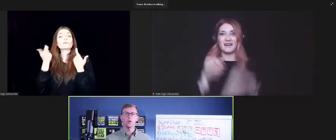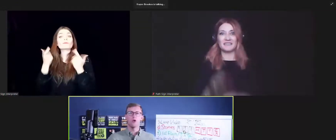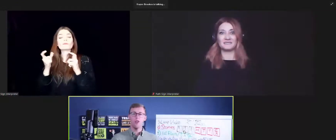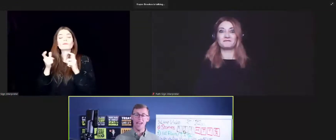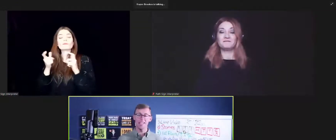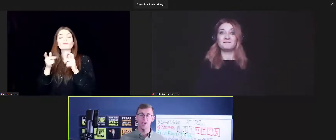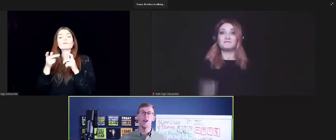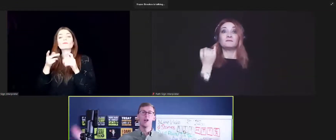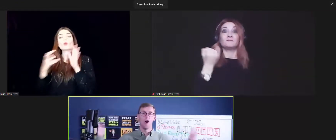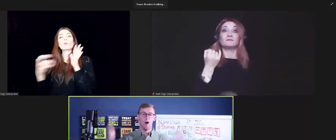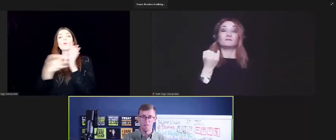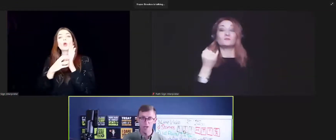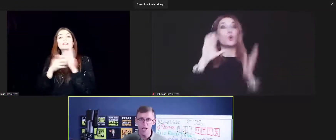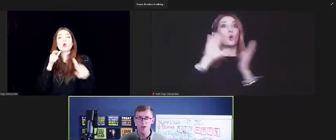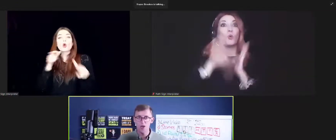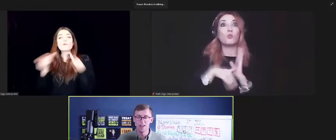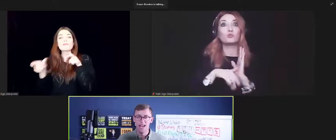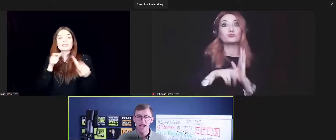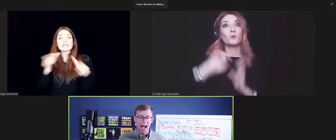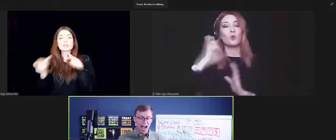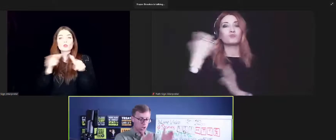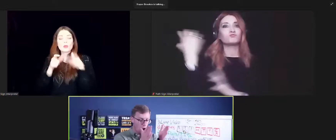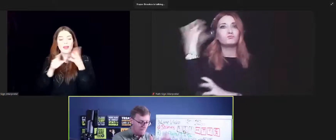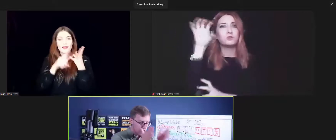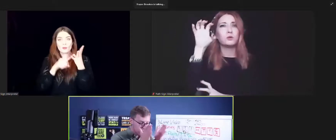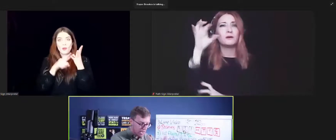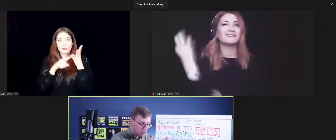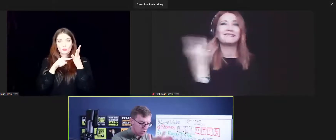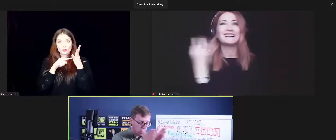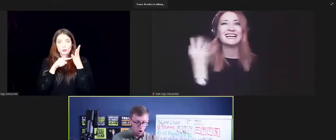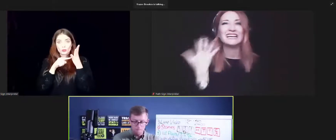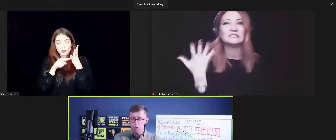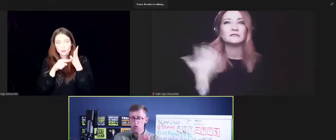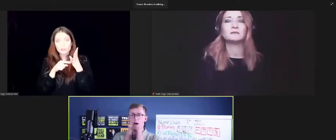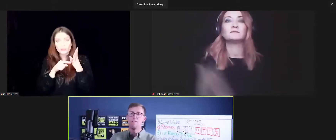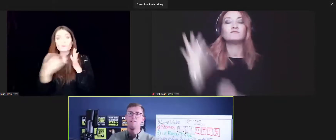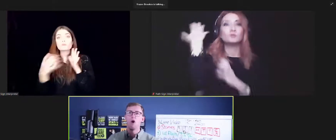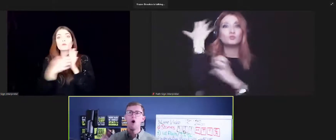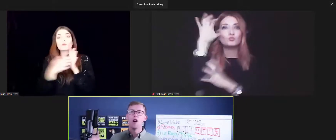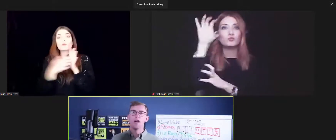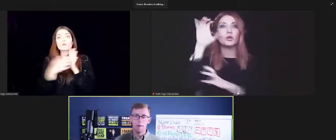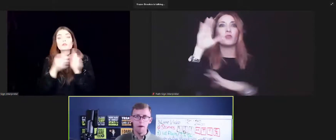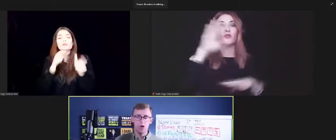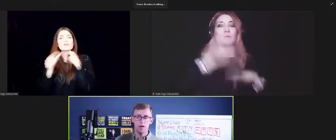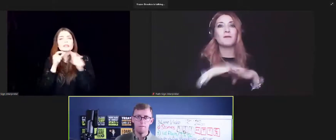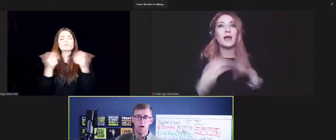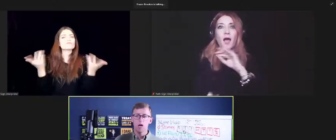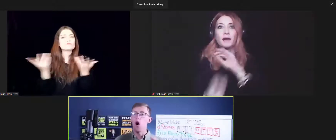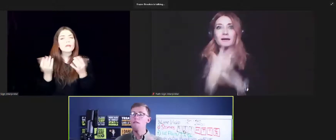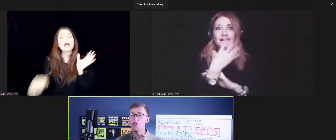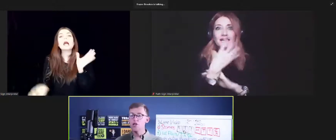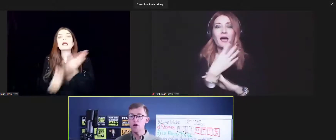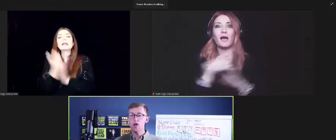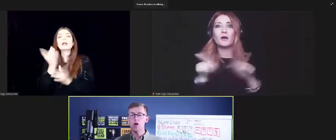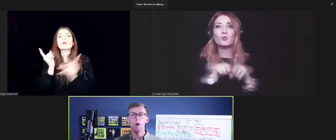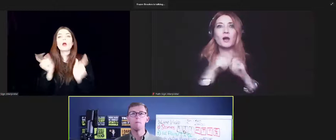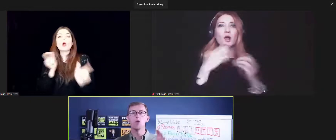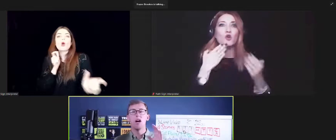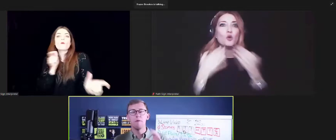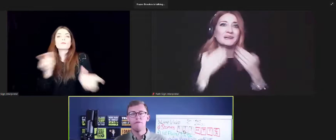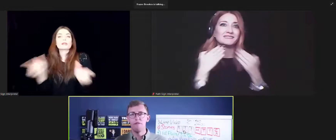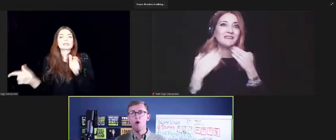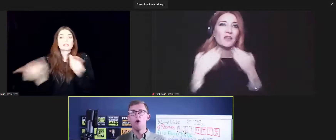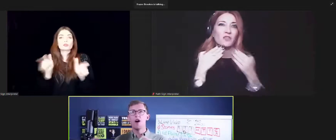posts create conversation, and conversation comes before commission. Conversation